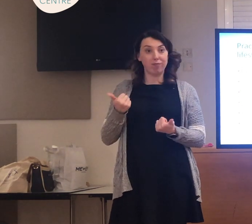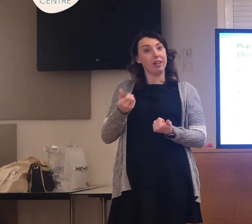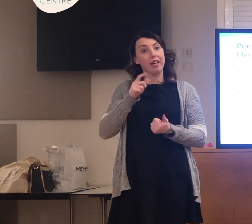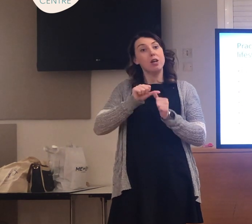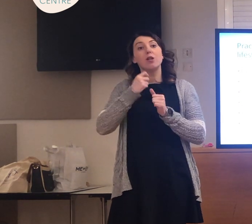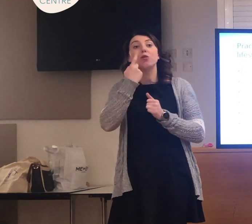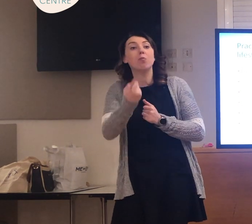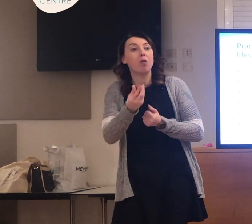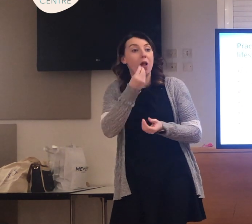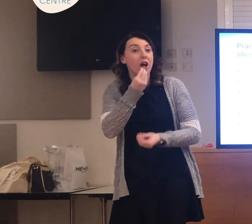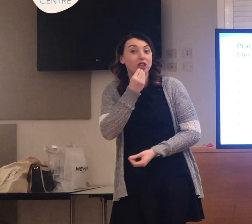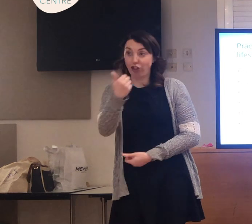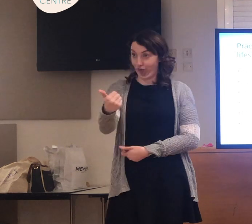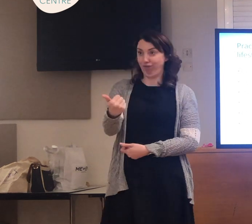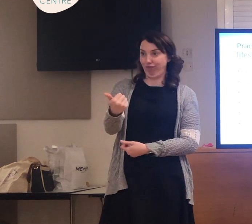lunch tomorrow.